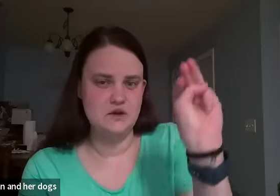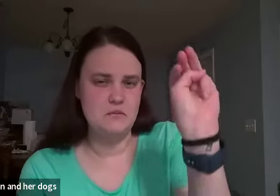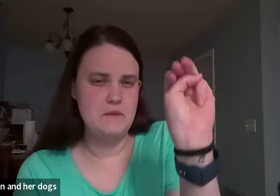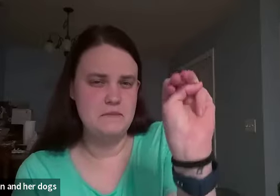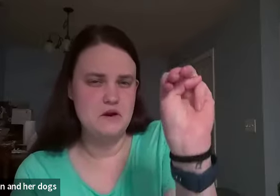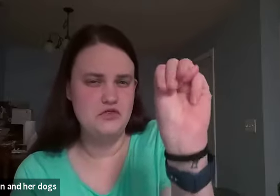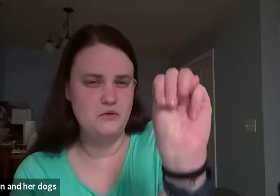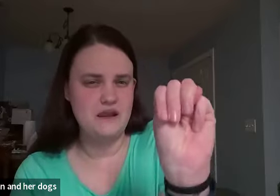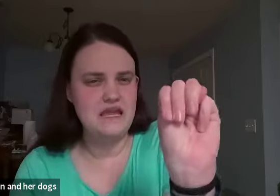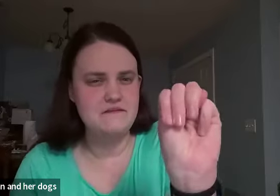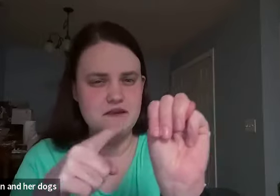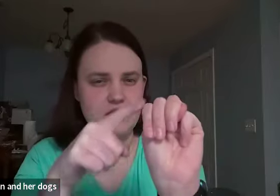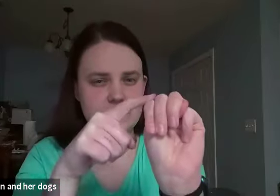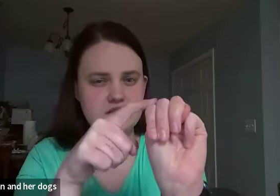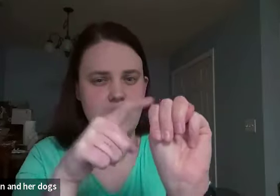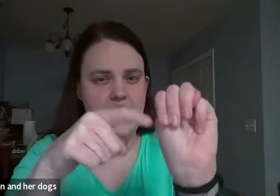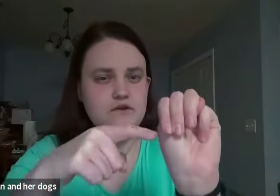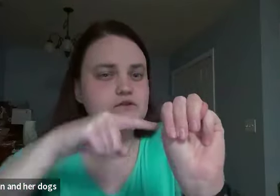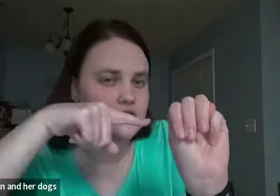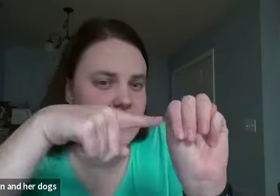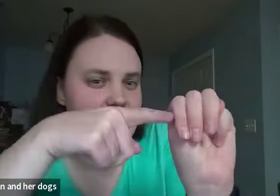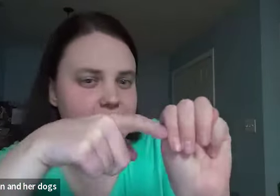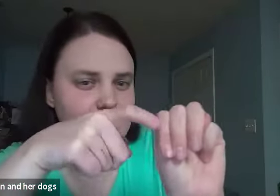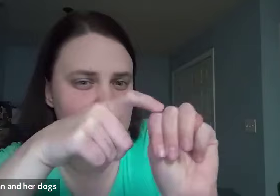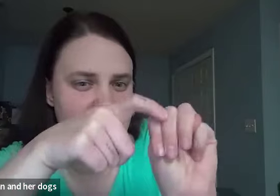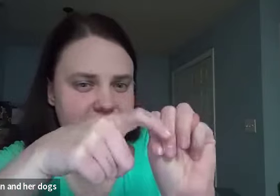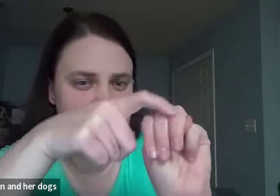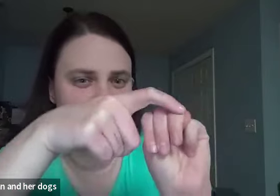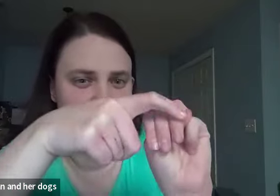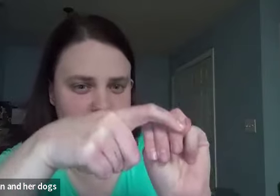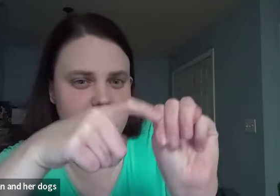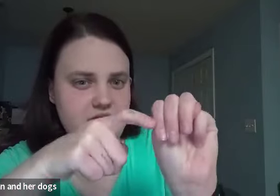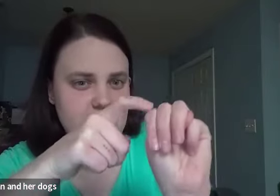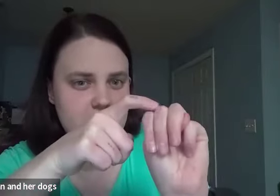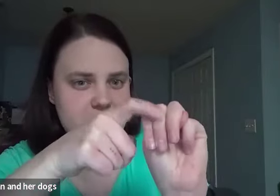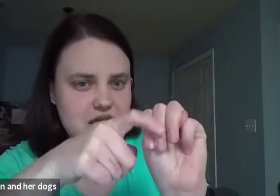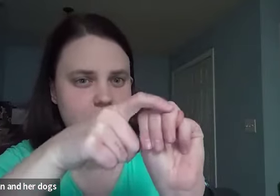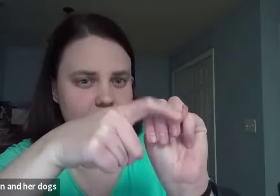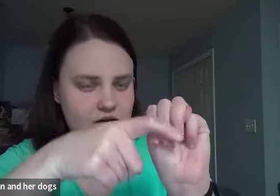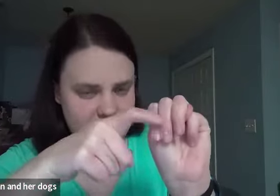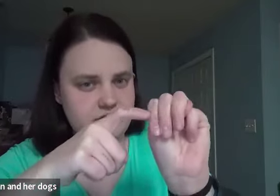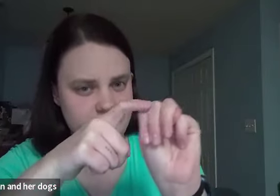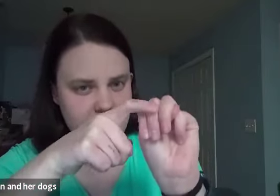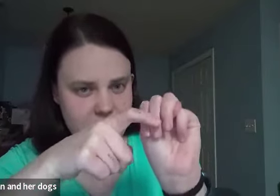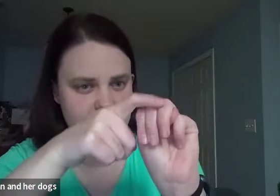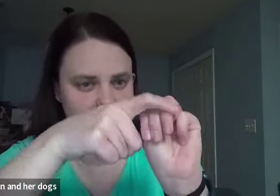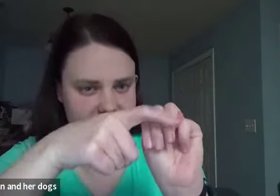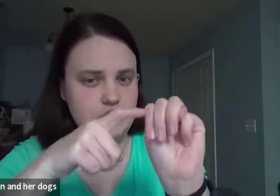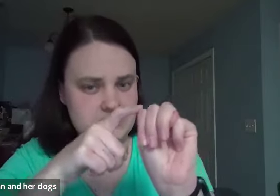So remember 3 fingers. If you look at it, it looks like it's making the shape of an M. That's how I also think of this one, is it looks